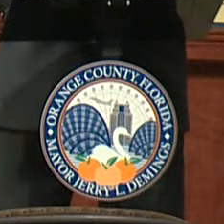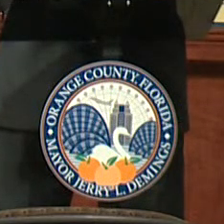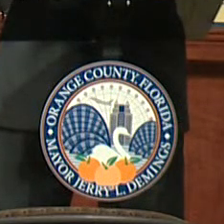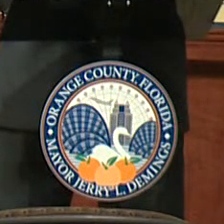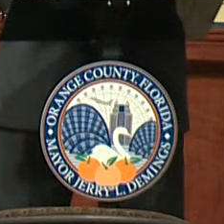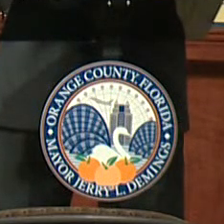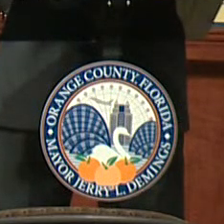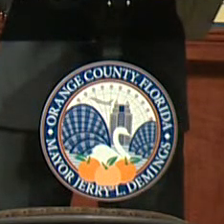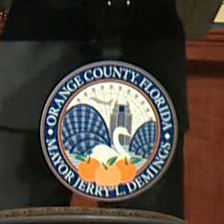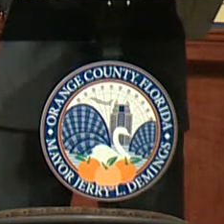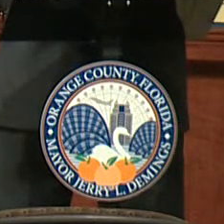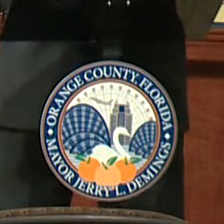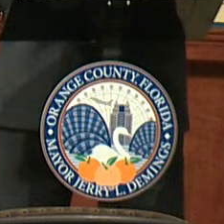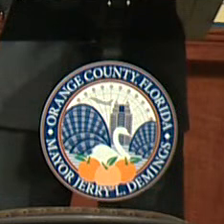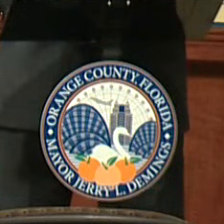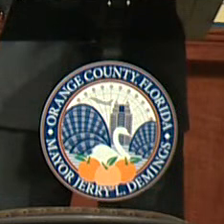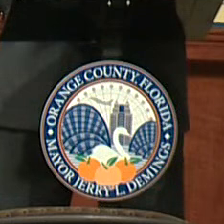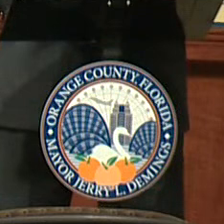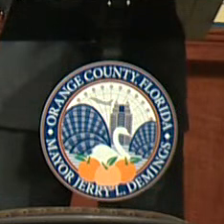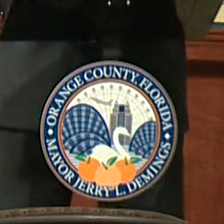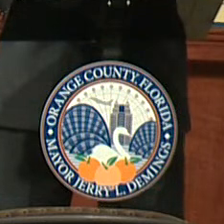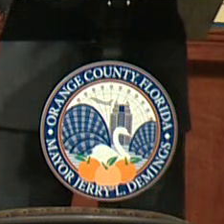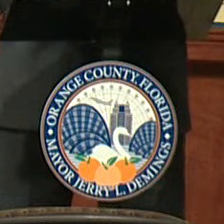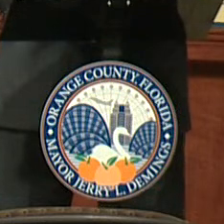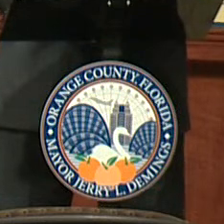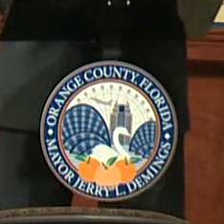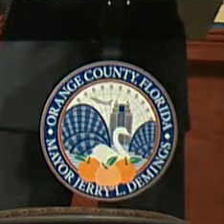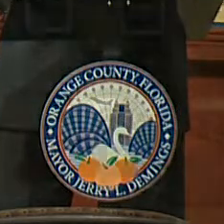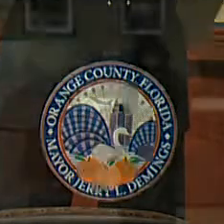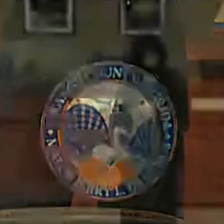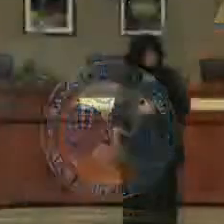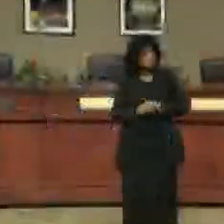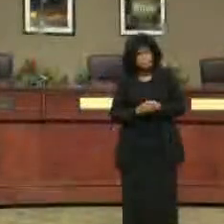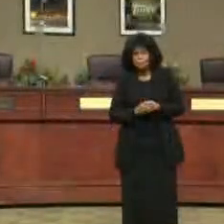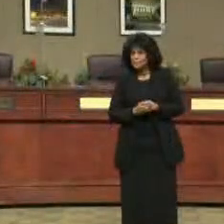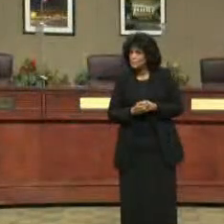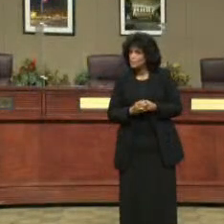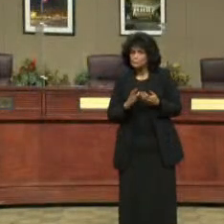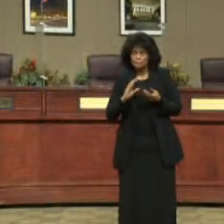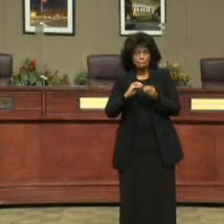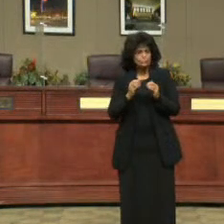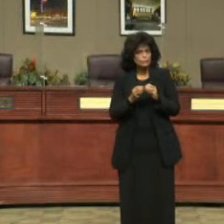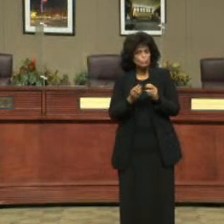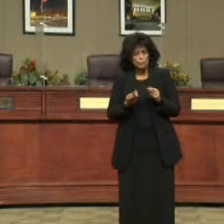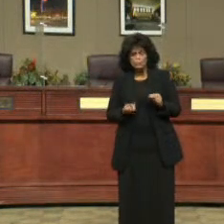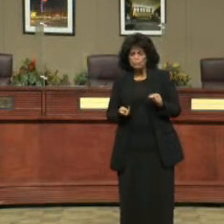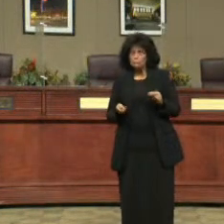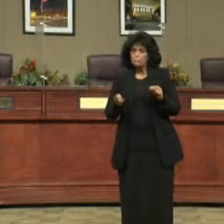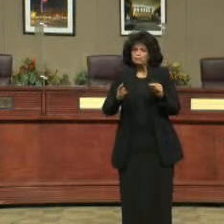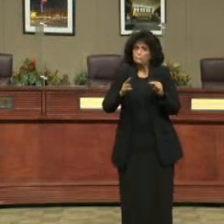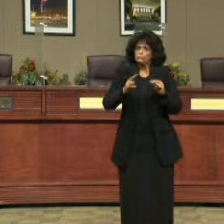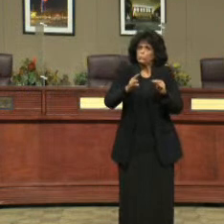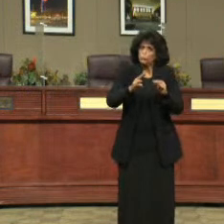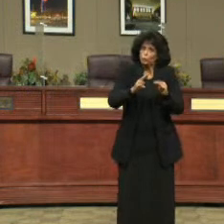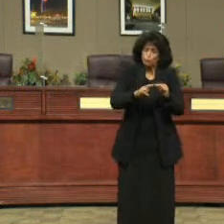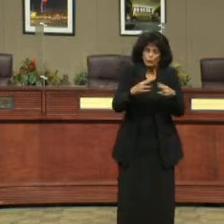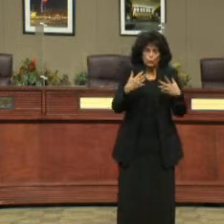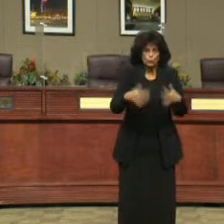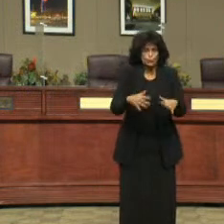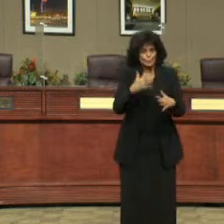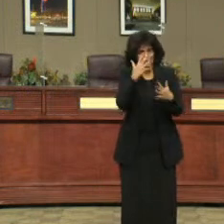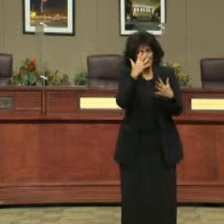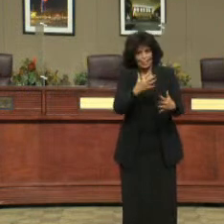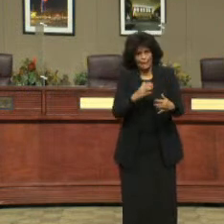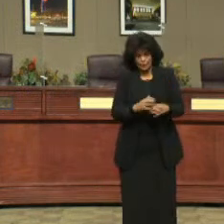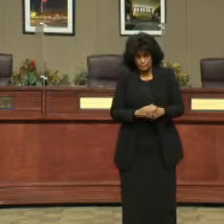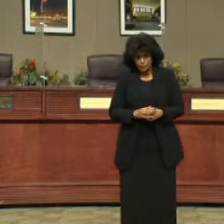Again, we are approaching another sad milestone within our community. Since the pandemic began, there have